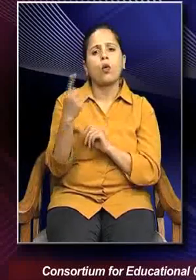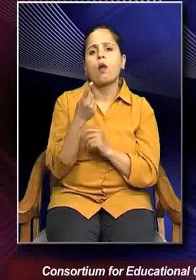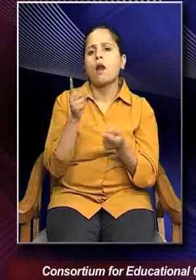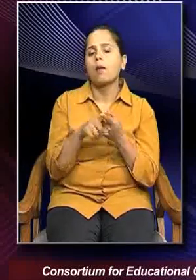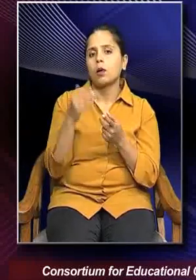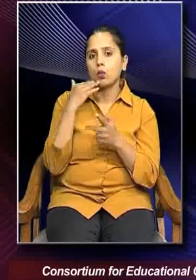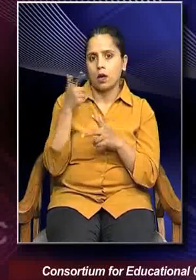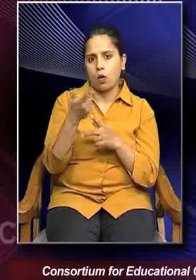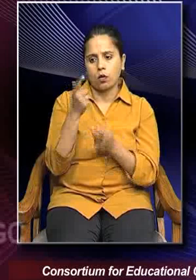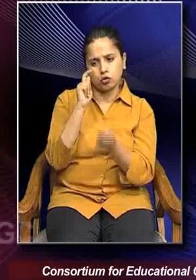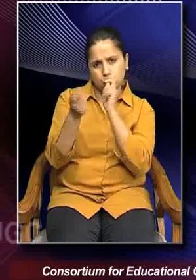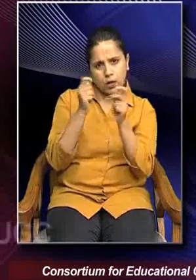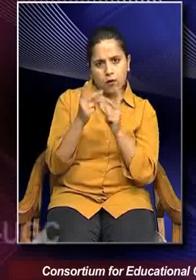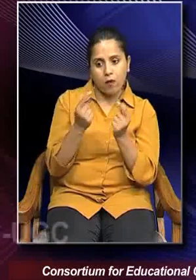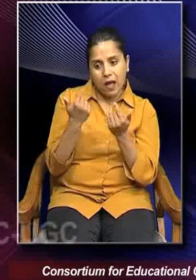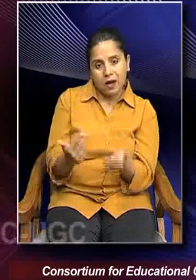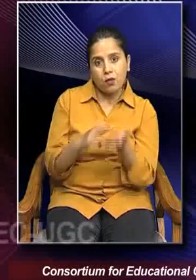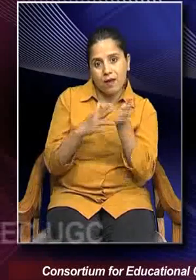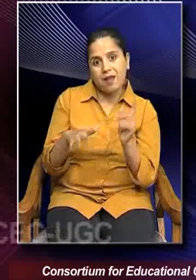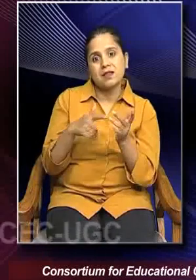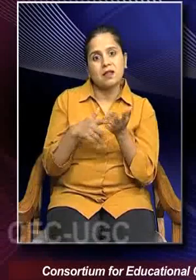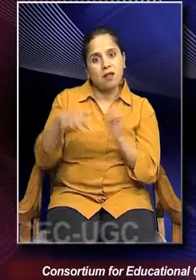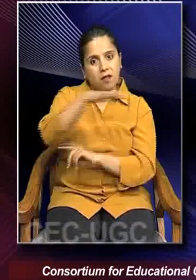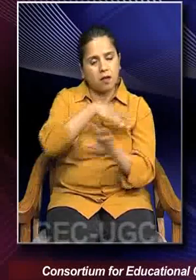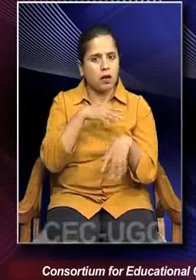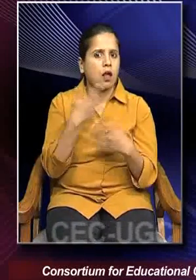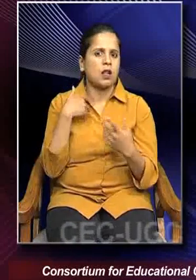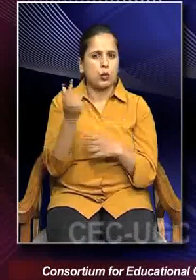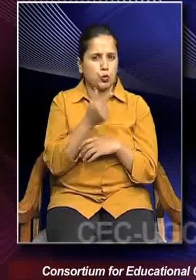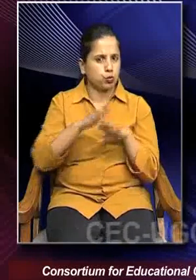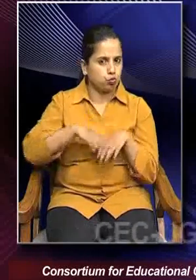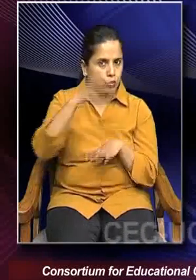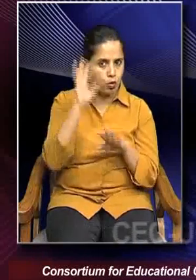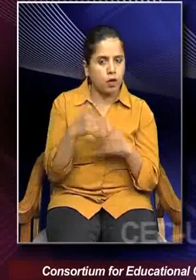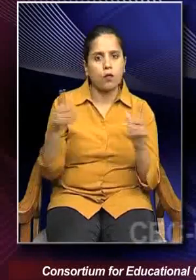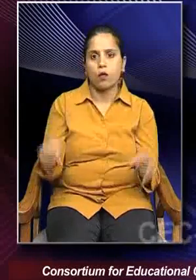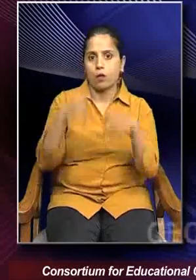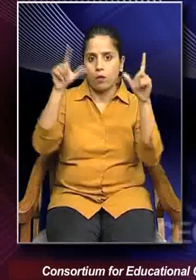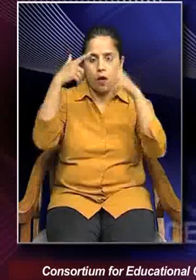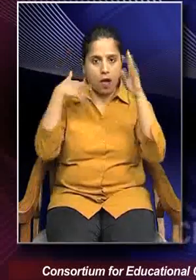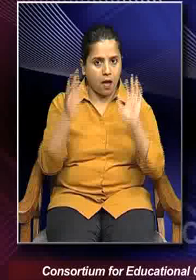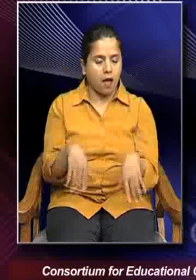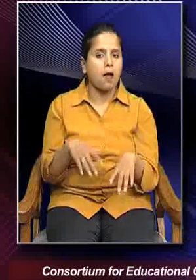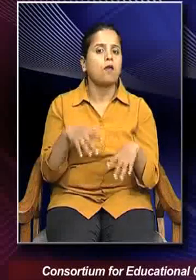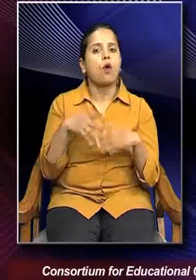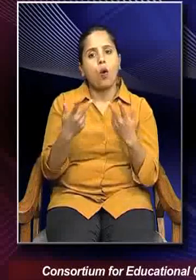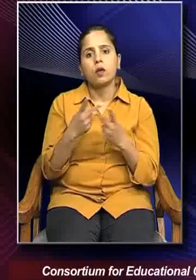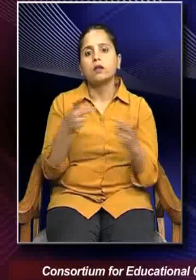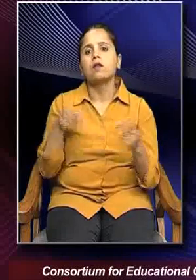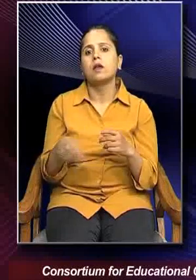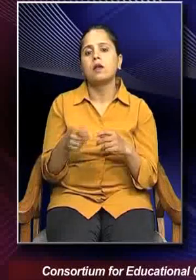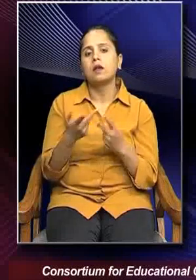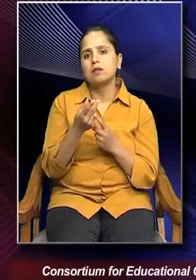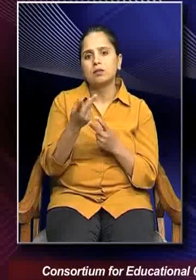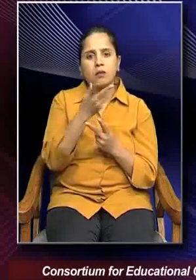when we modify the immediate natural environment, whether we exploit forest, or we exploit minerals, or we